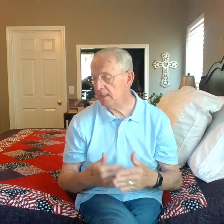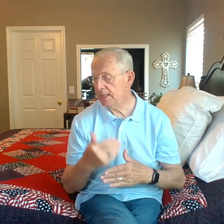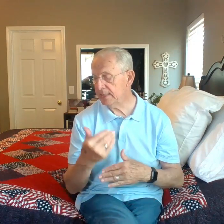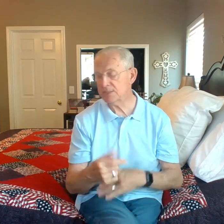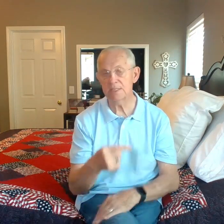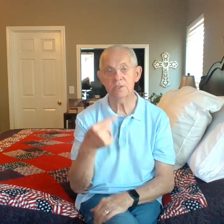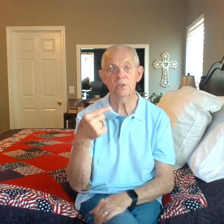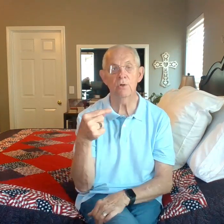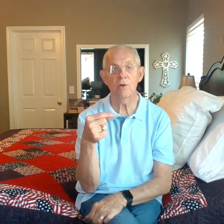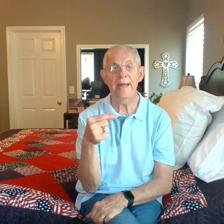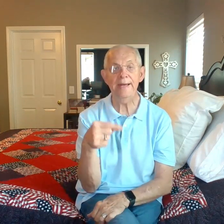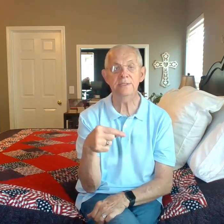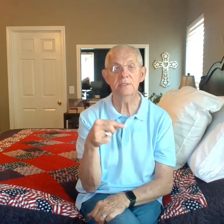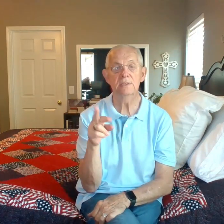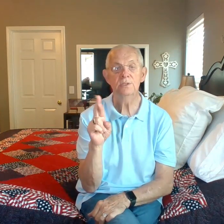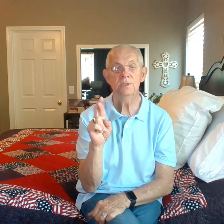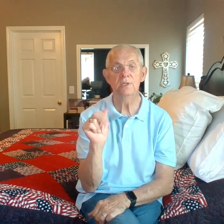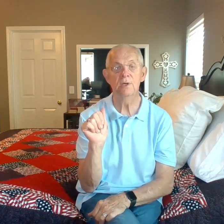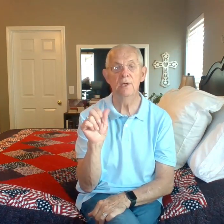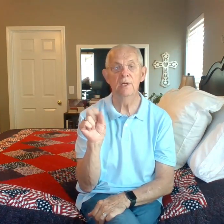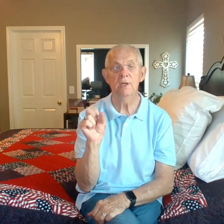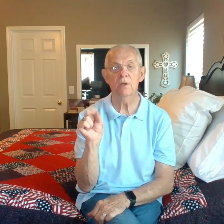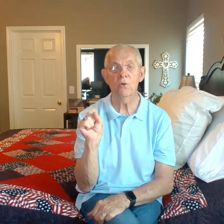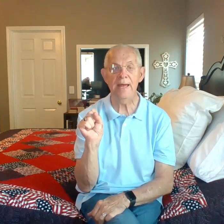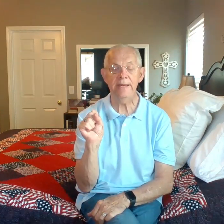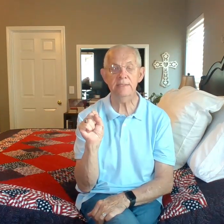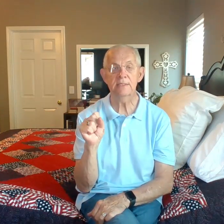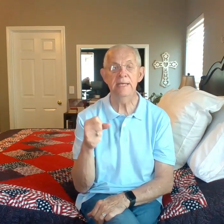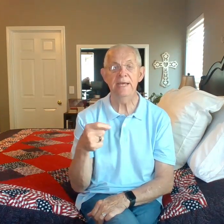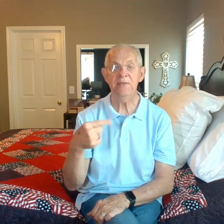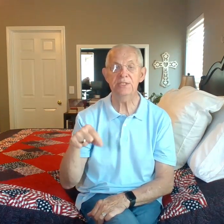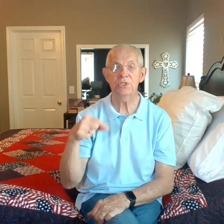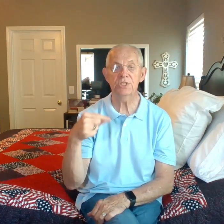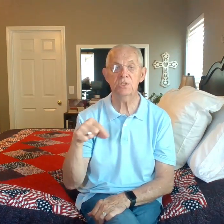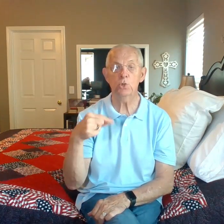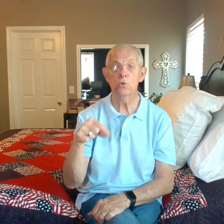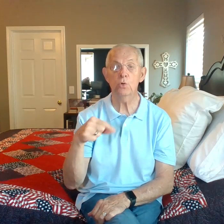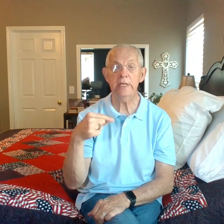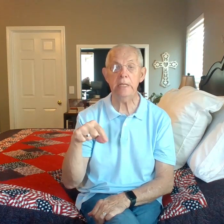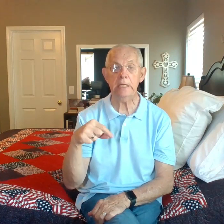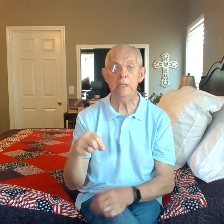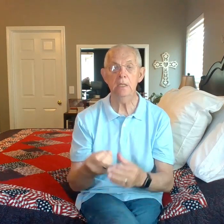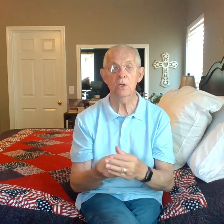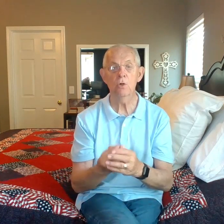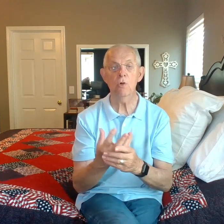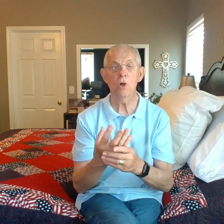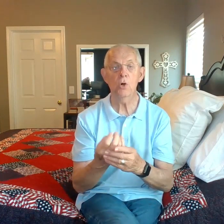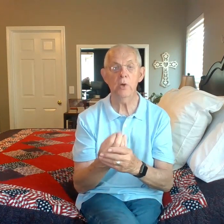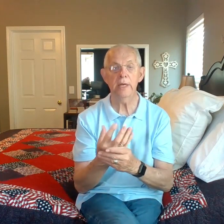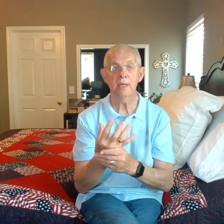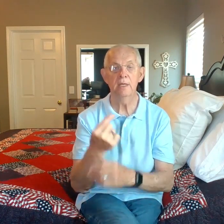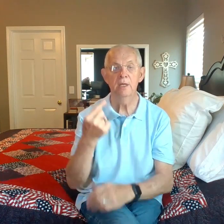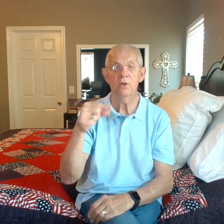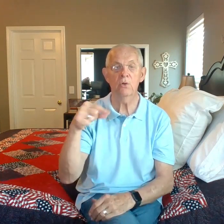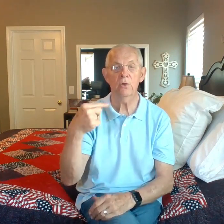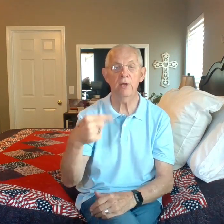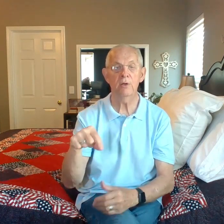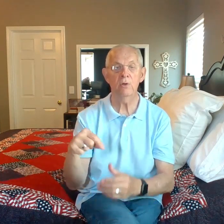Next is grass, grass, and that's just green growing,